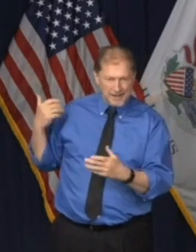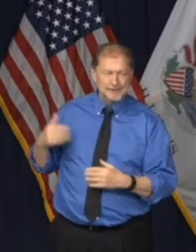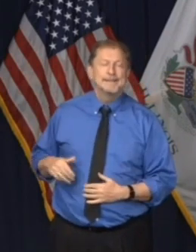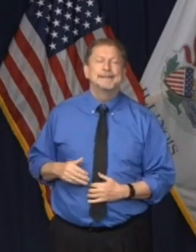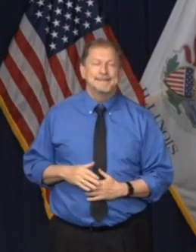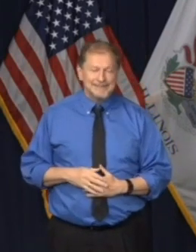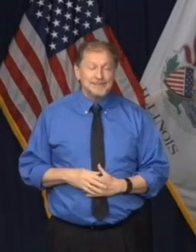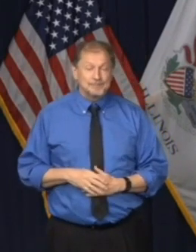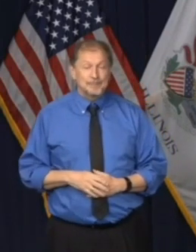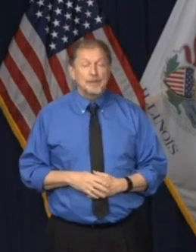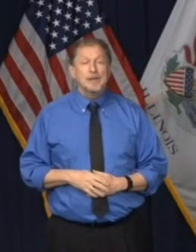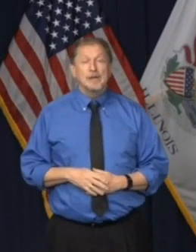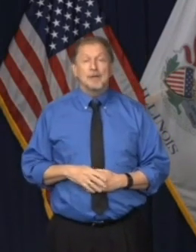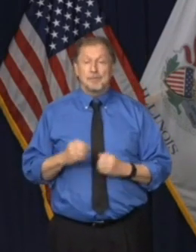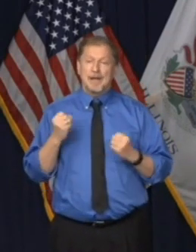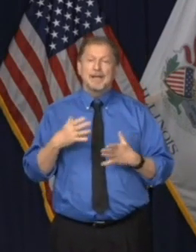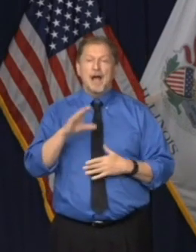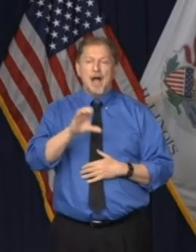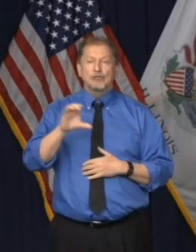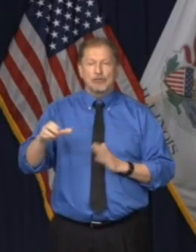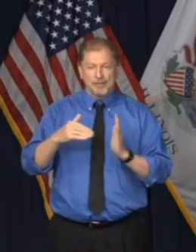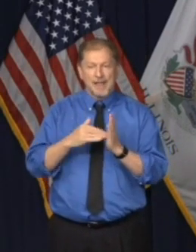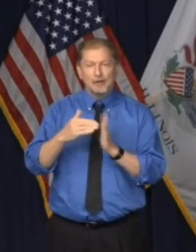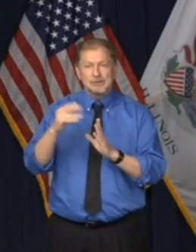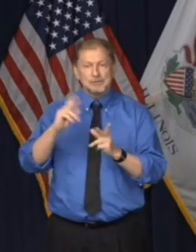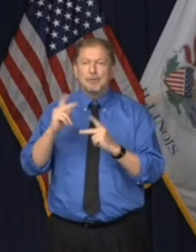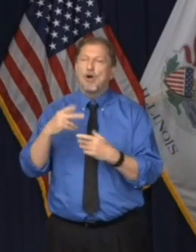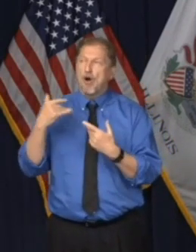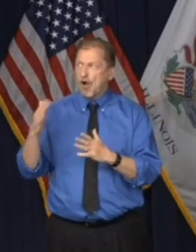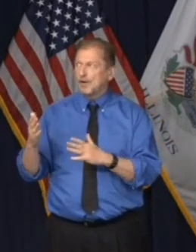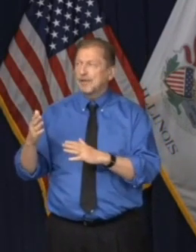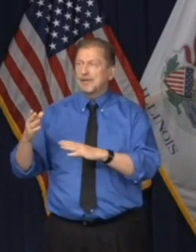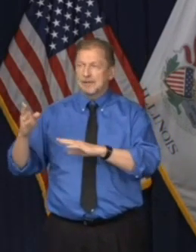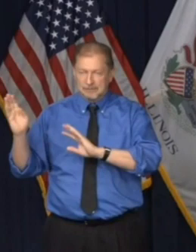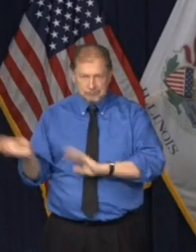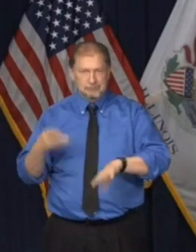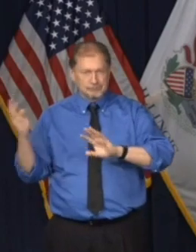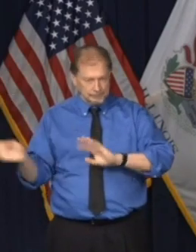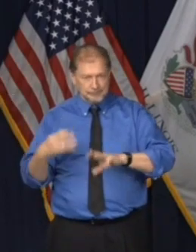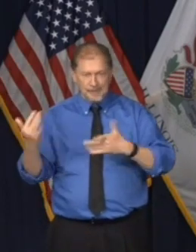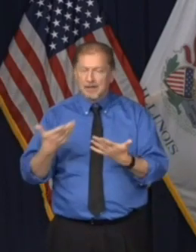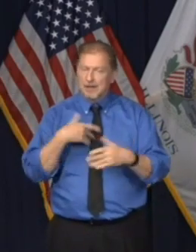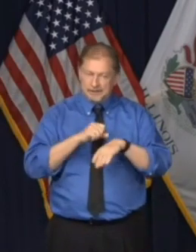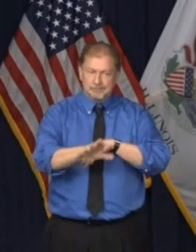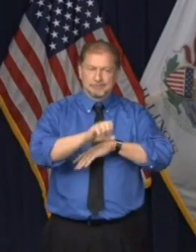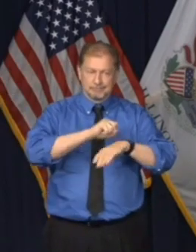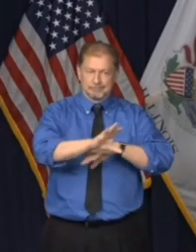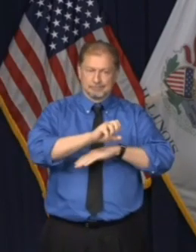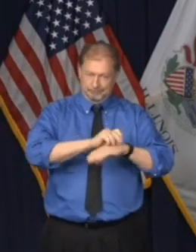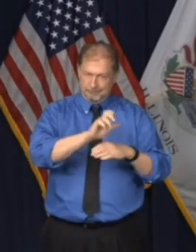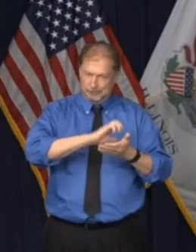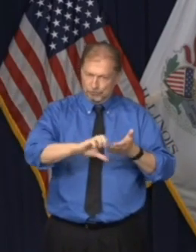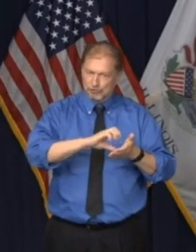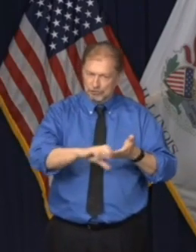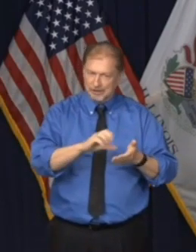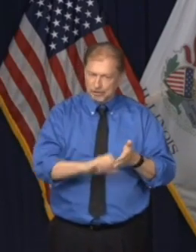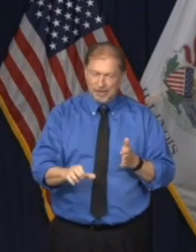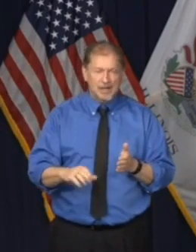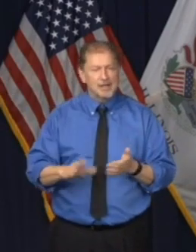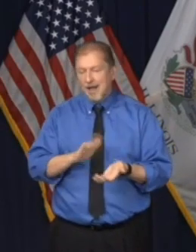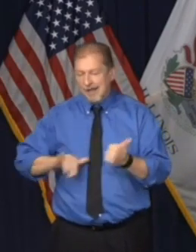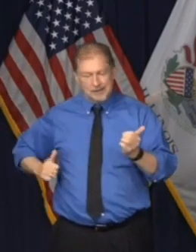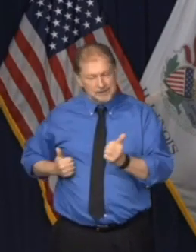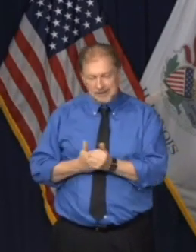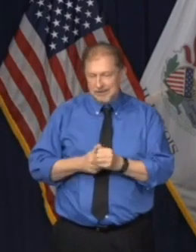more claims have been processed since the last time that we gave you an update, and our plan is a little later this week to give everybody